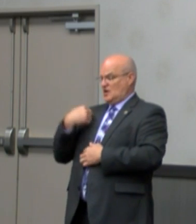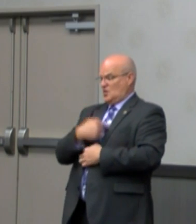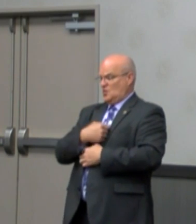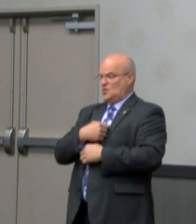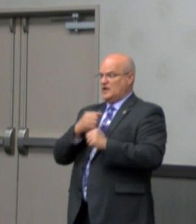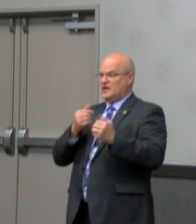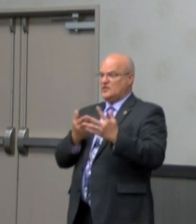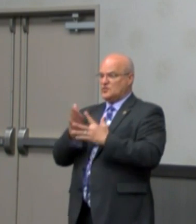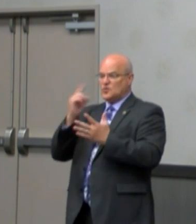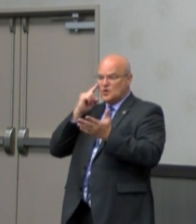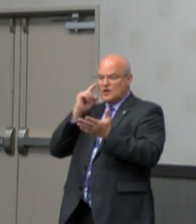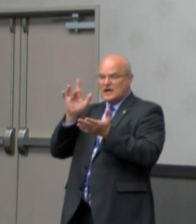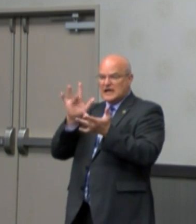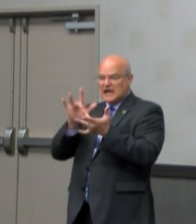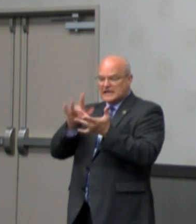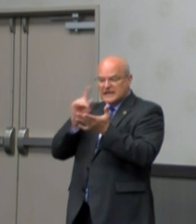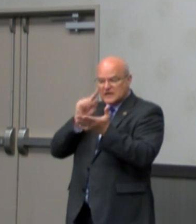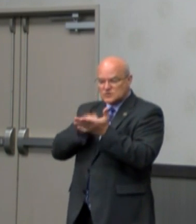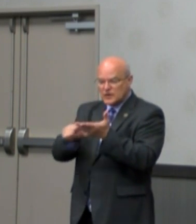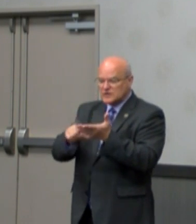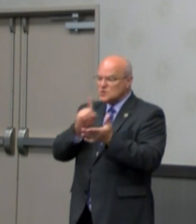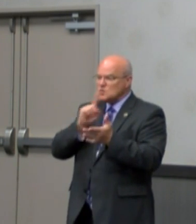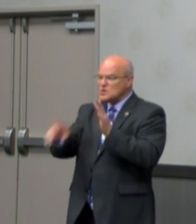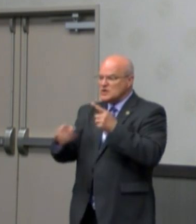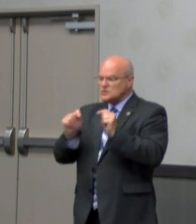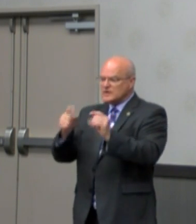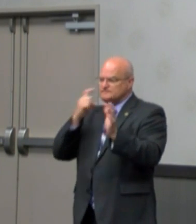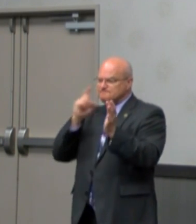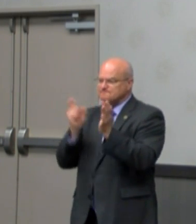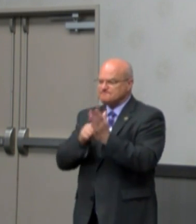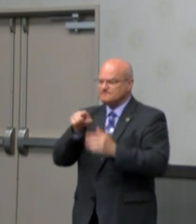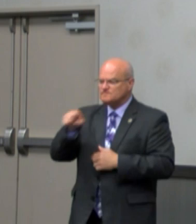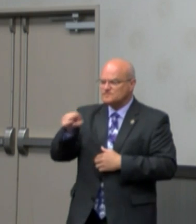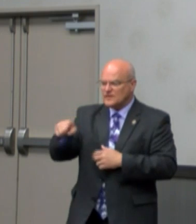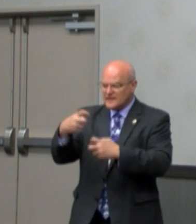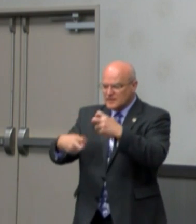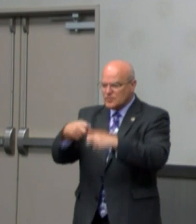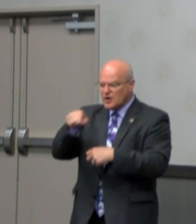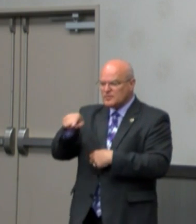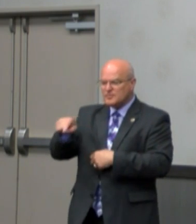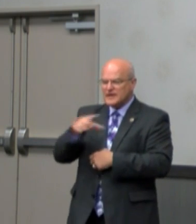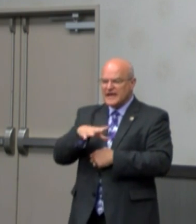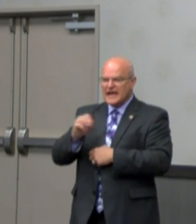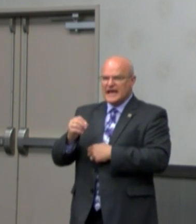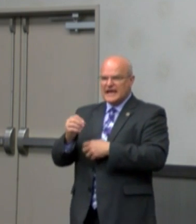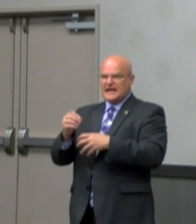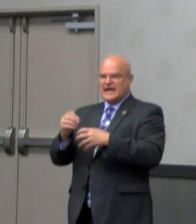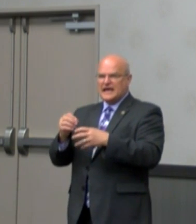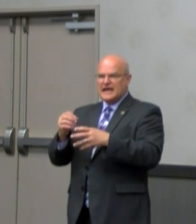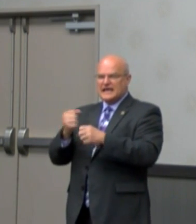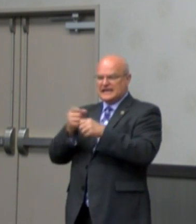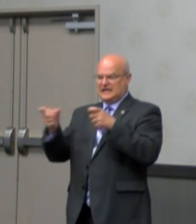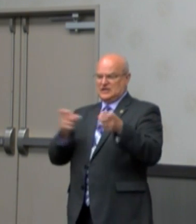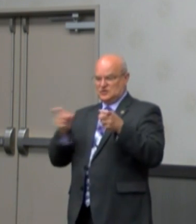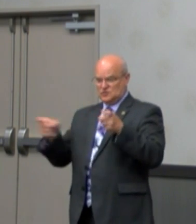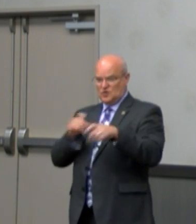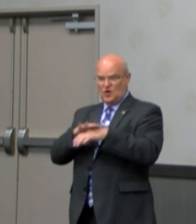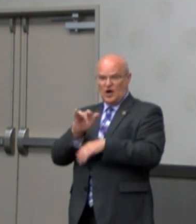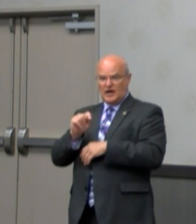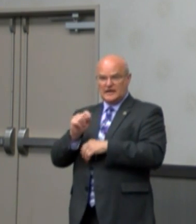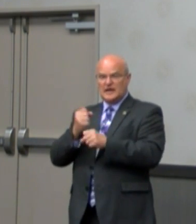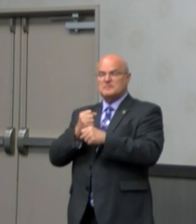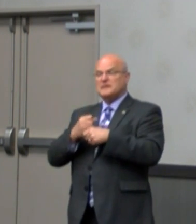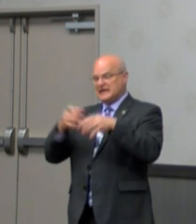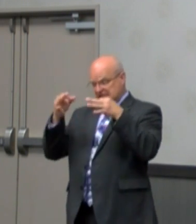through contact tracing, really try to identify where the problem is, get a control on it, and